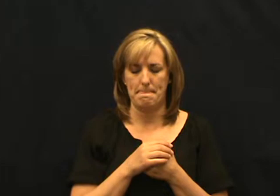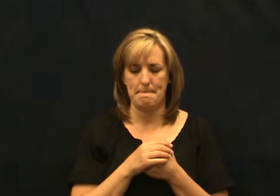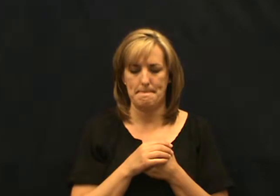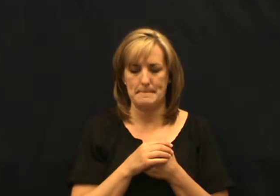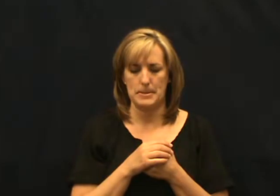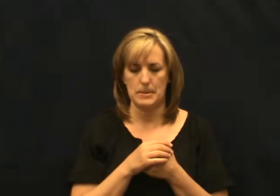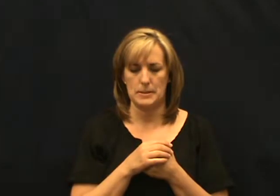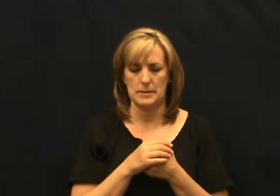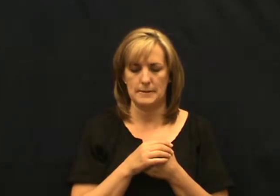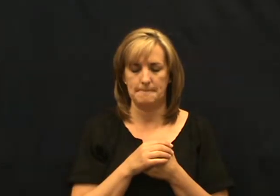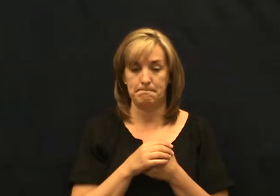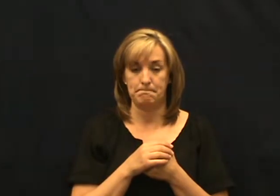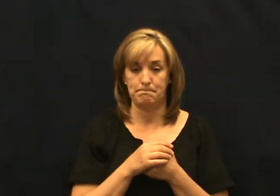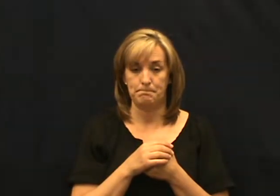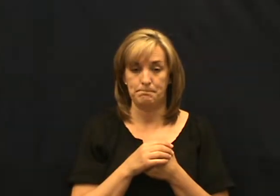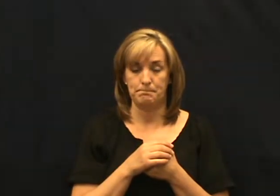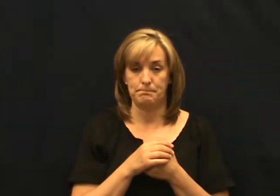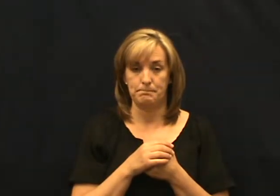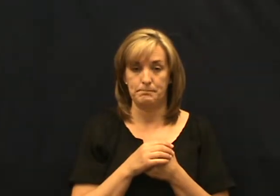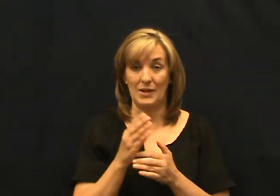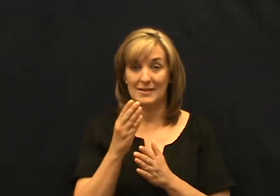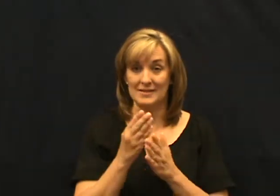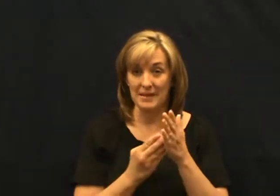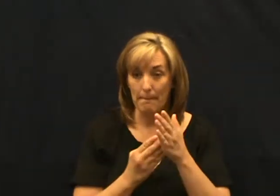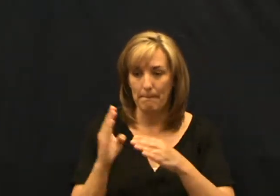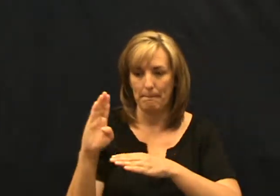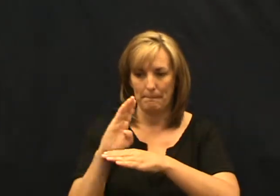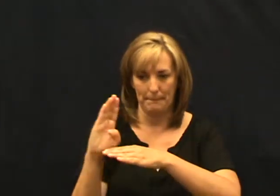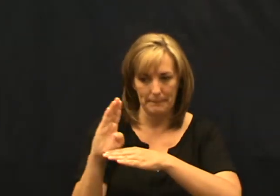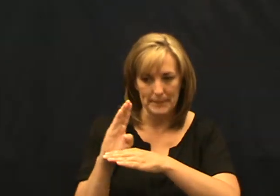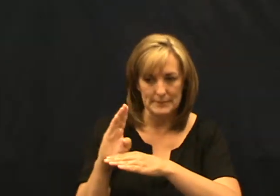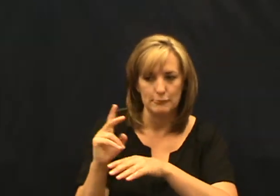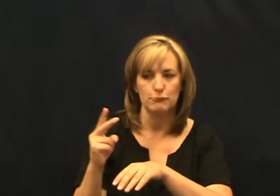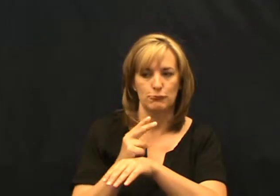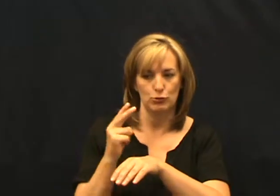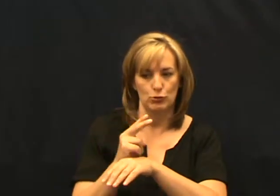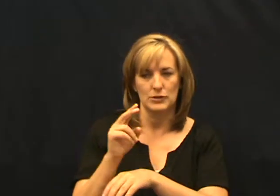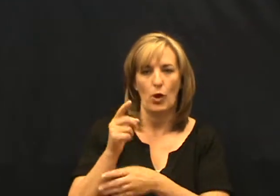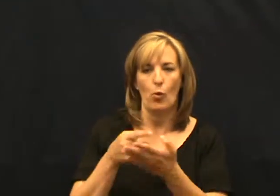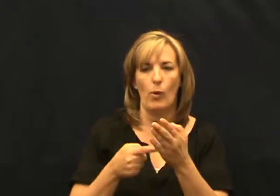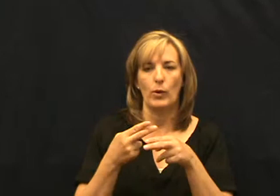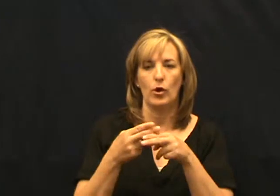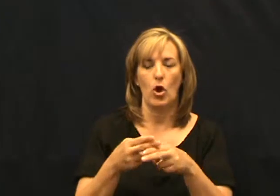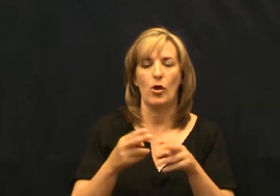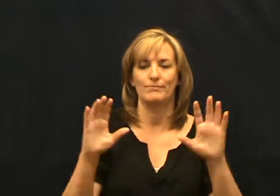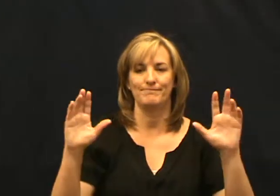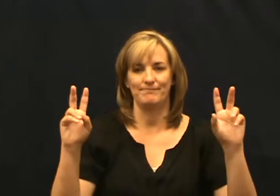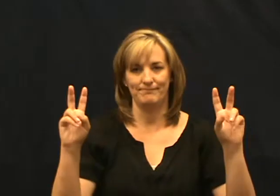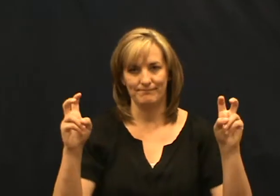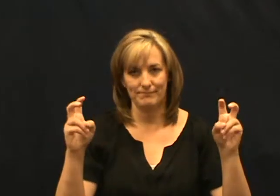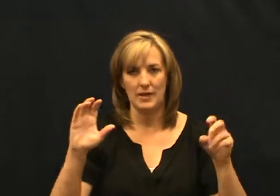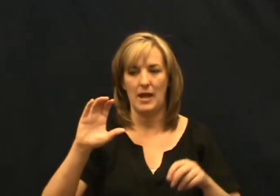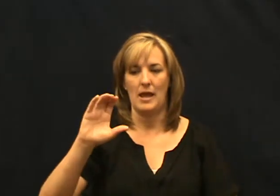Some entities use what we call the cash basis of accounting, but that is not generally